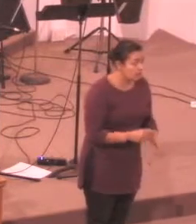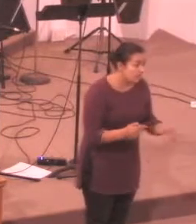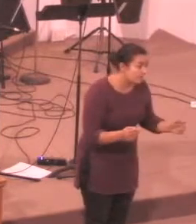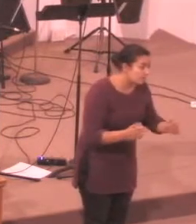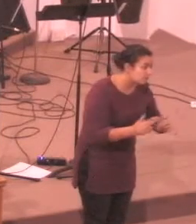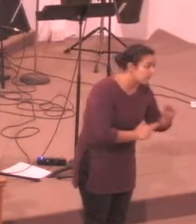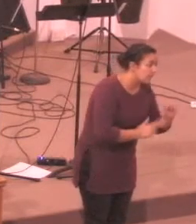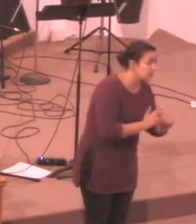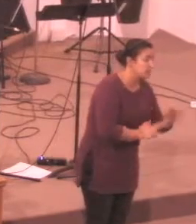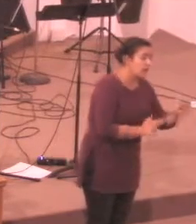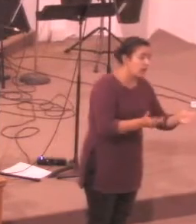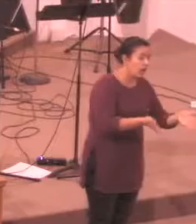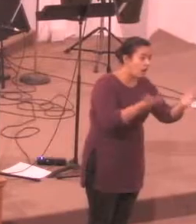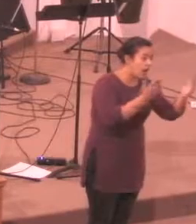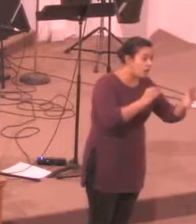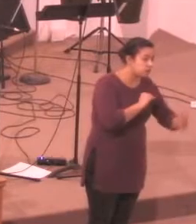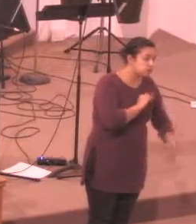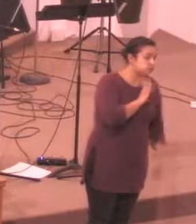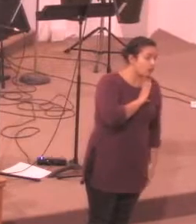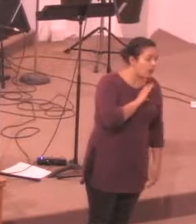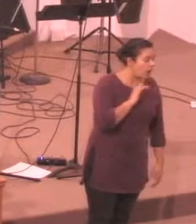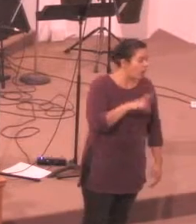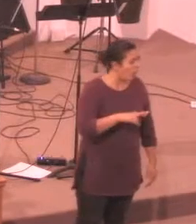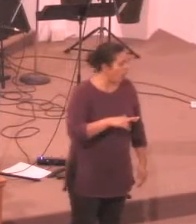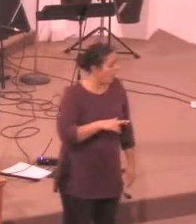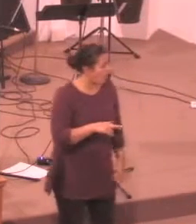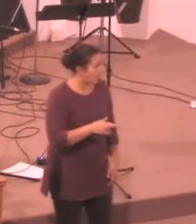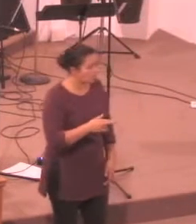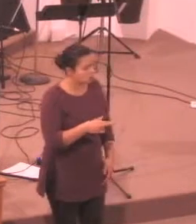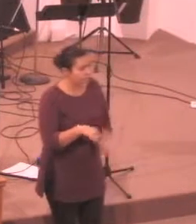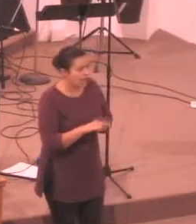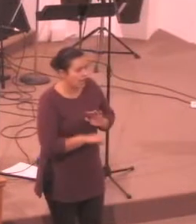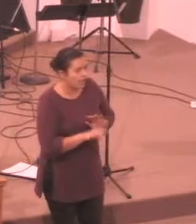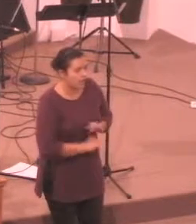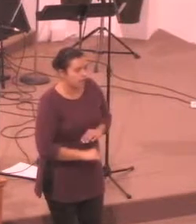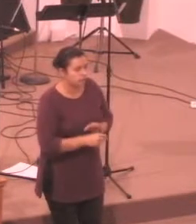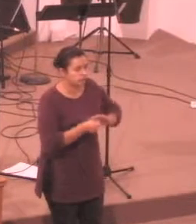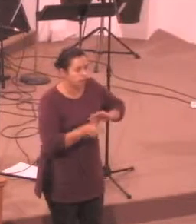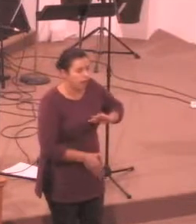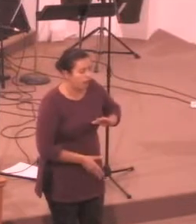good stuff? Are we speaking trash?